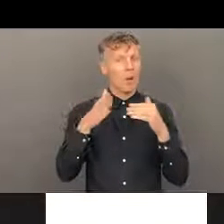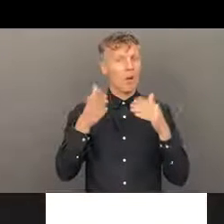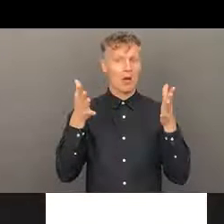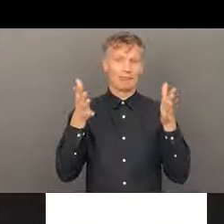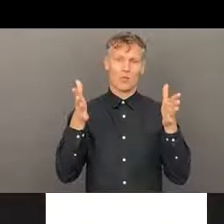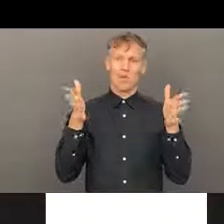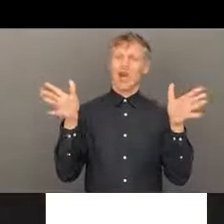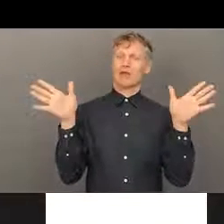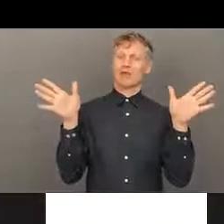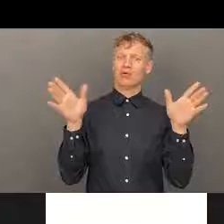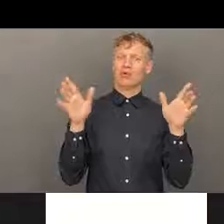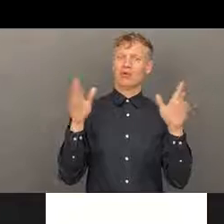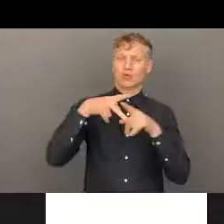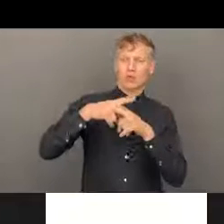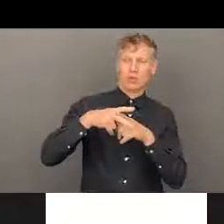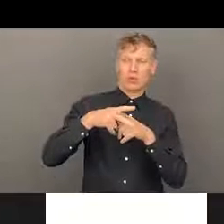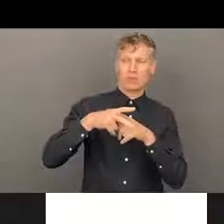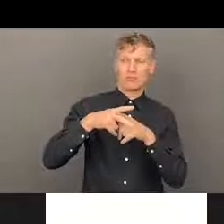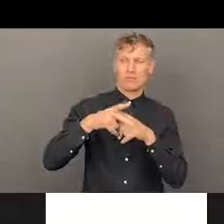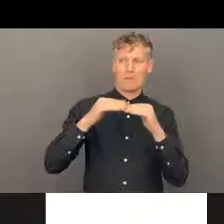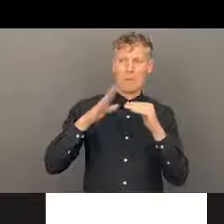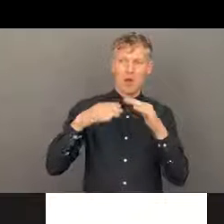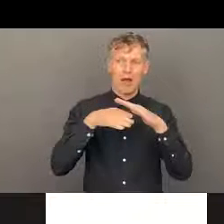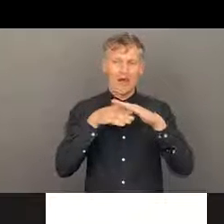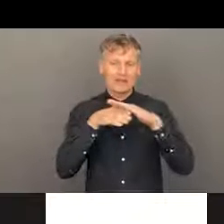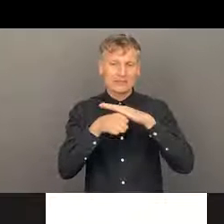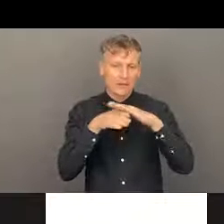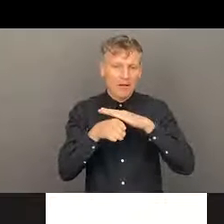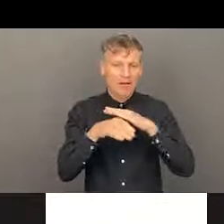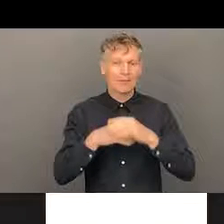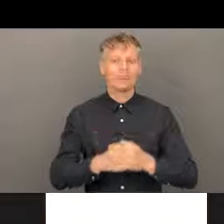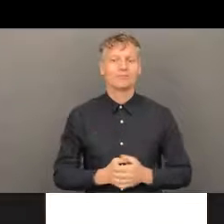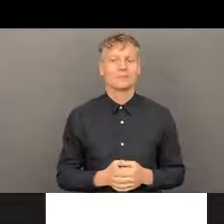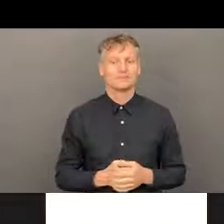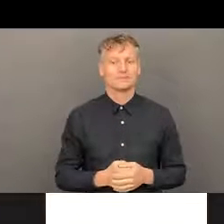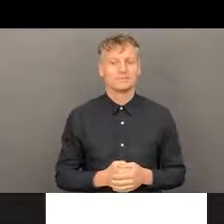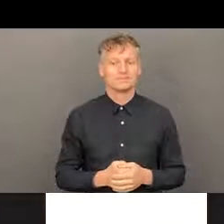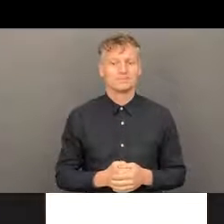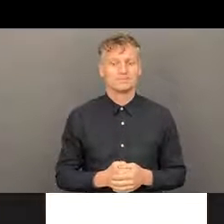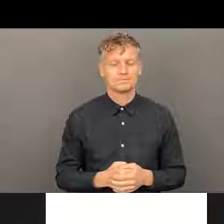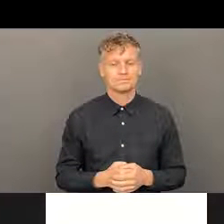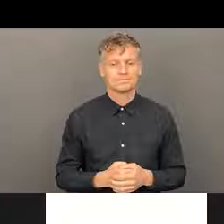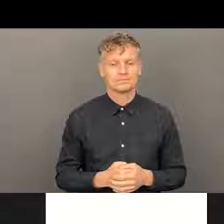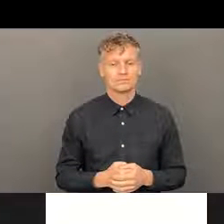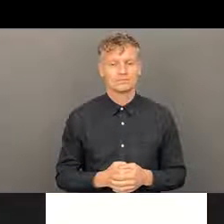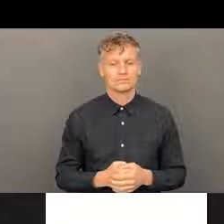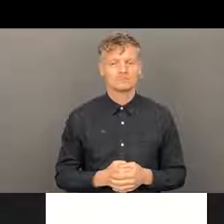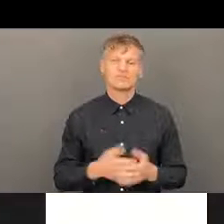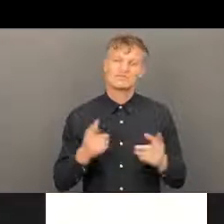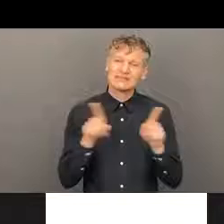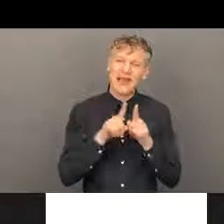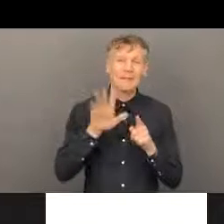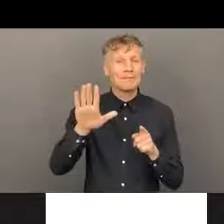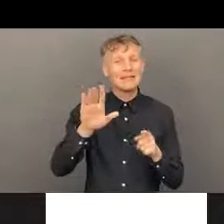not accessible. For example, there was no translators available to translate into that